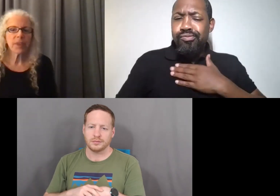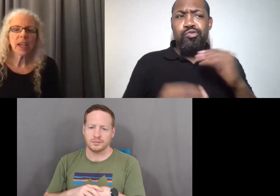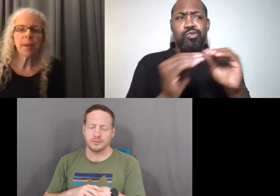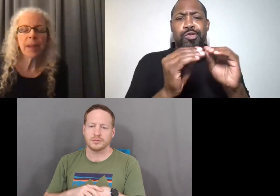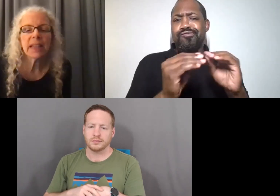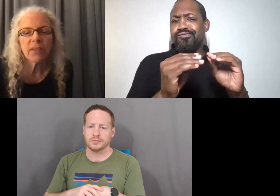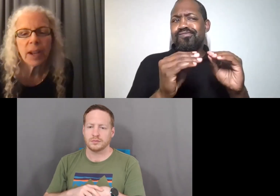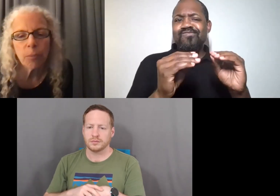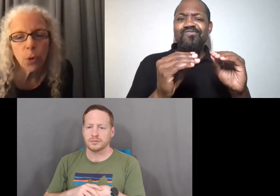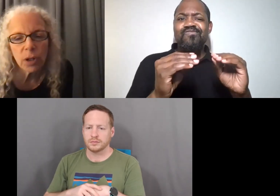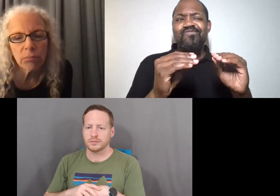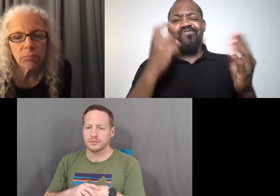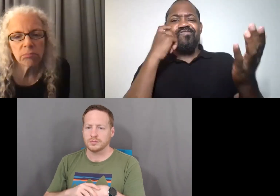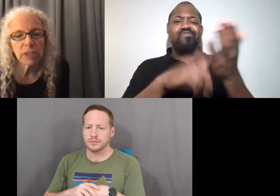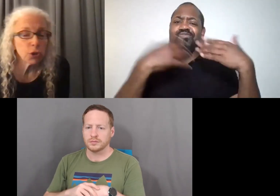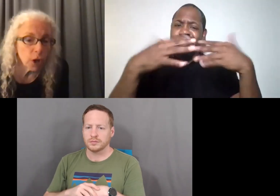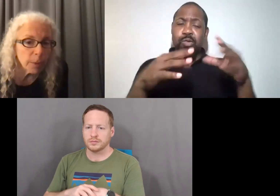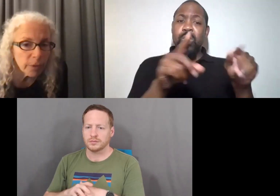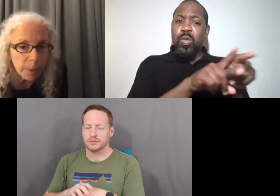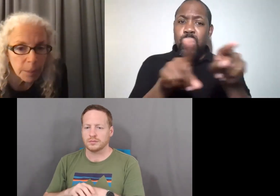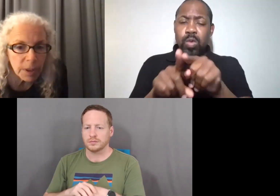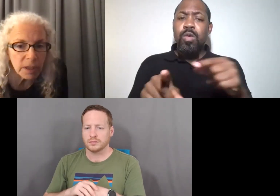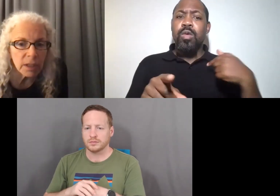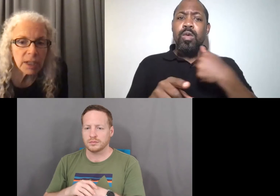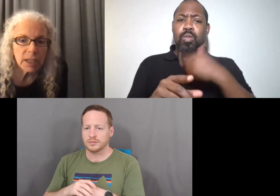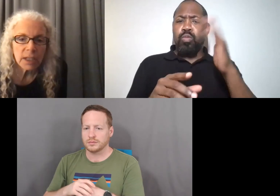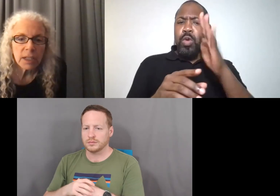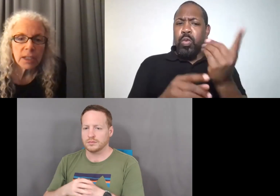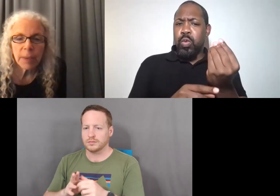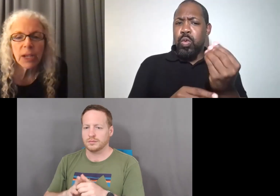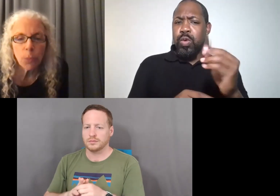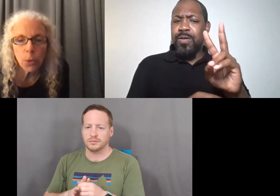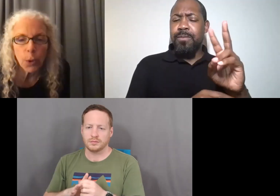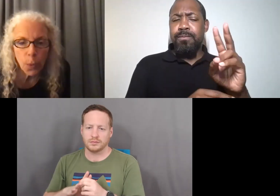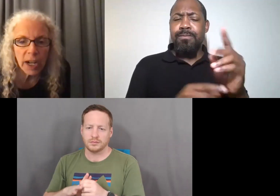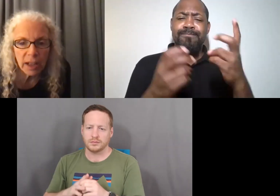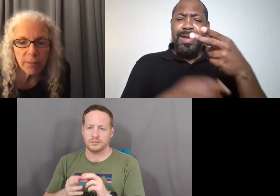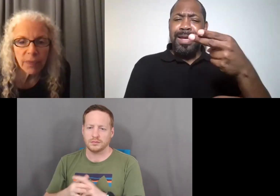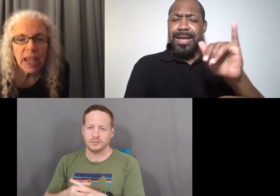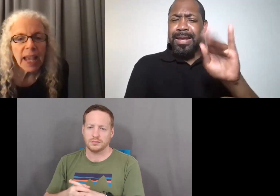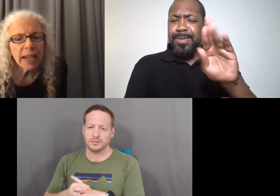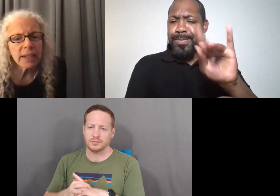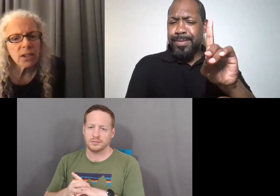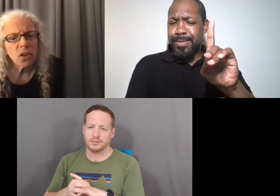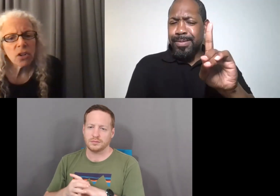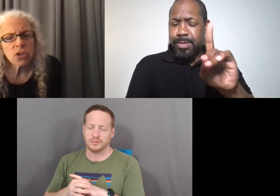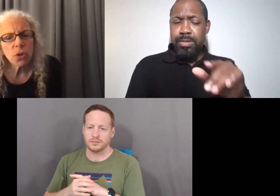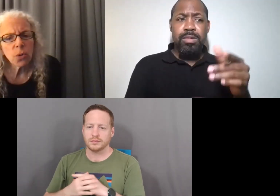and make the event more enjoyable for people, to make it more worthwhile. And also,